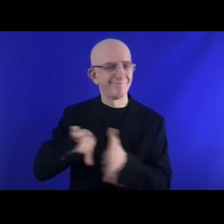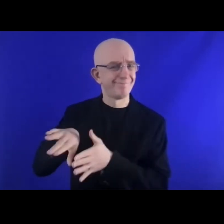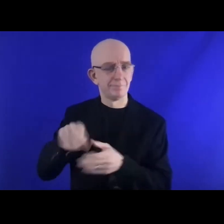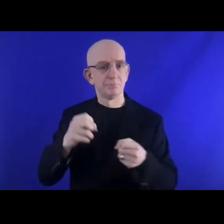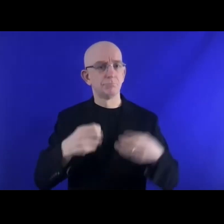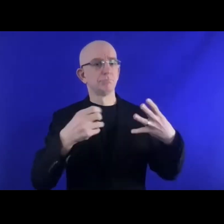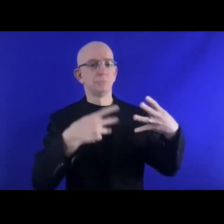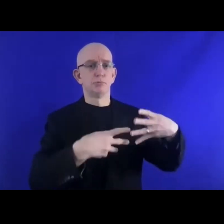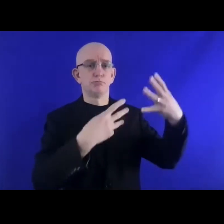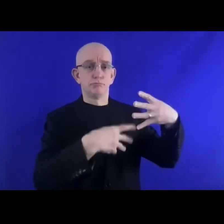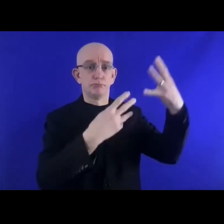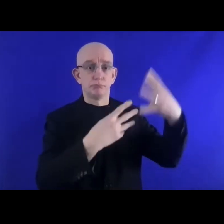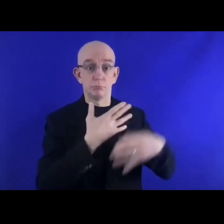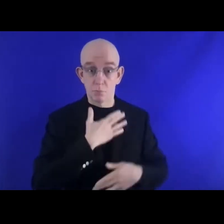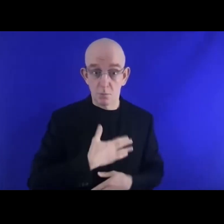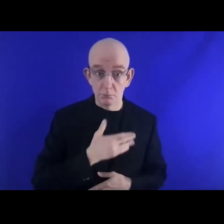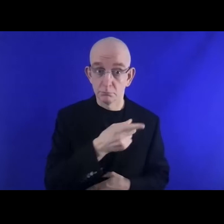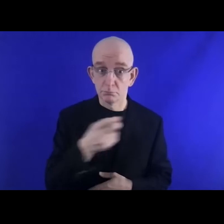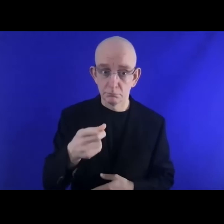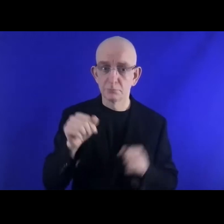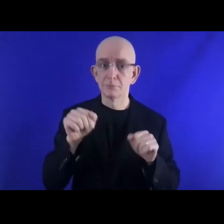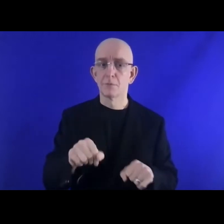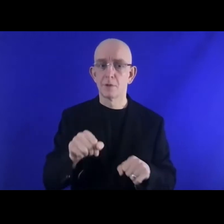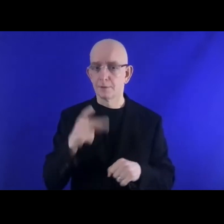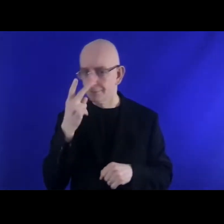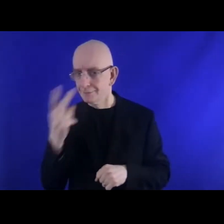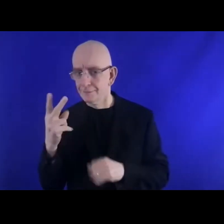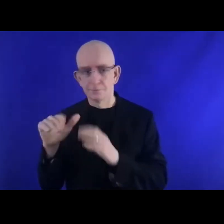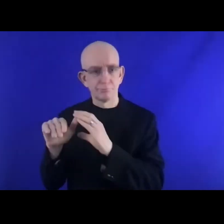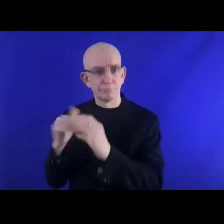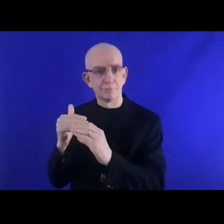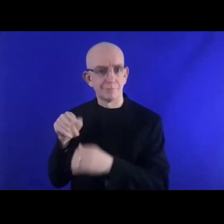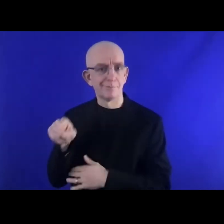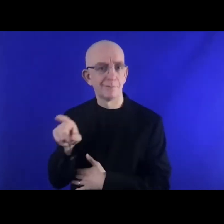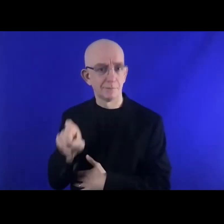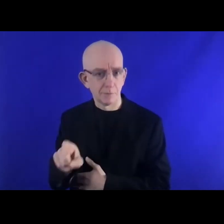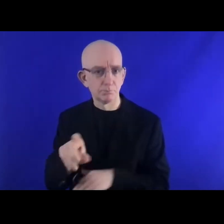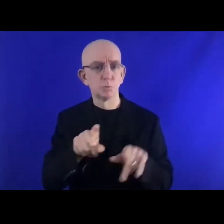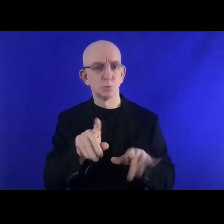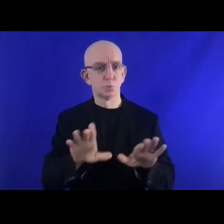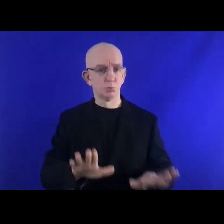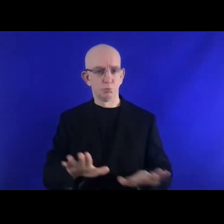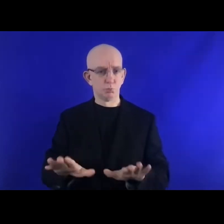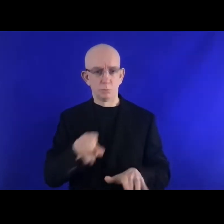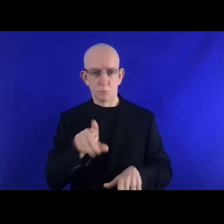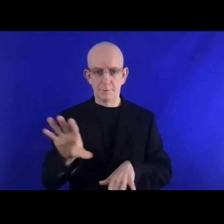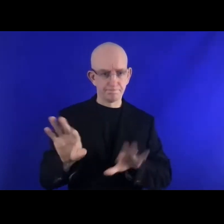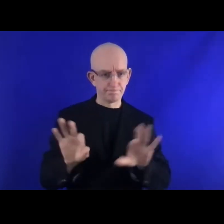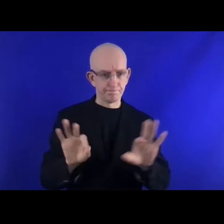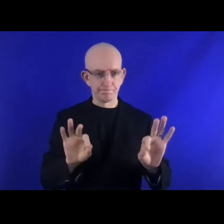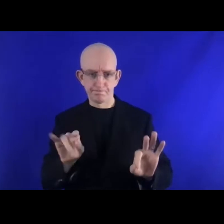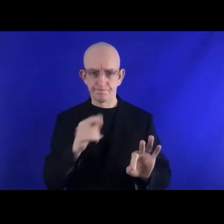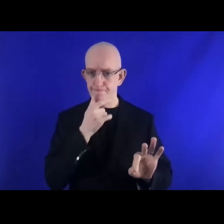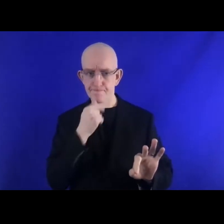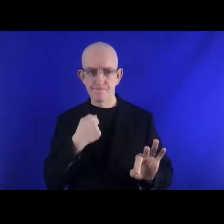and you could do so on the lower part of the screen. You will have the option to silence the original audio. Please don't do so,